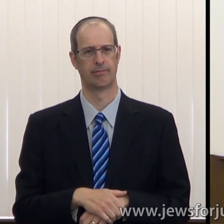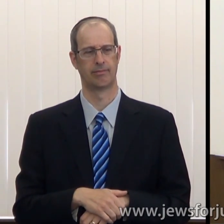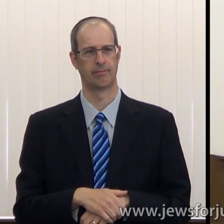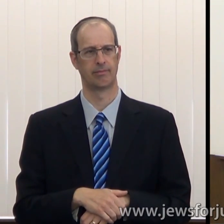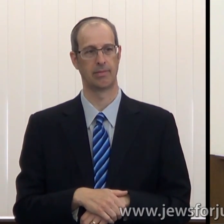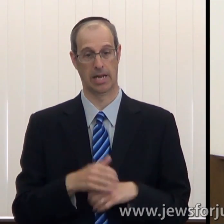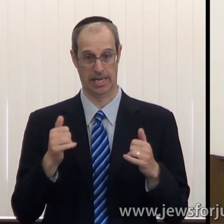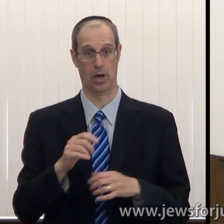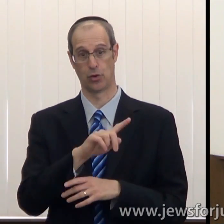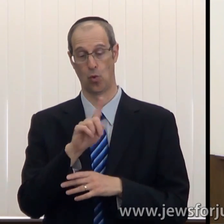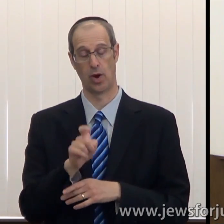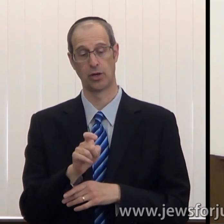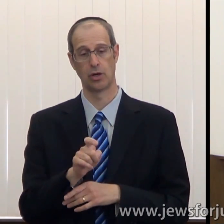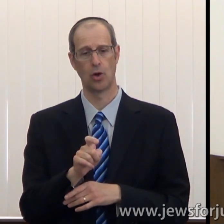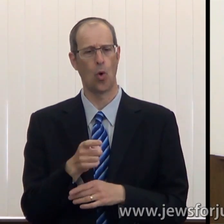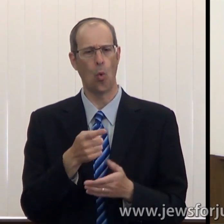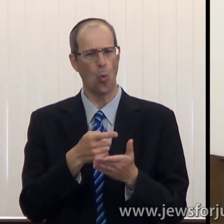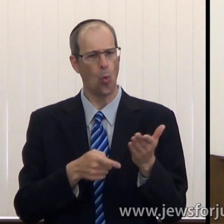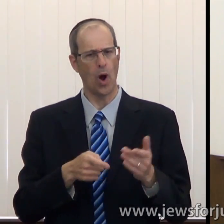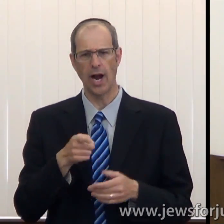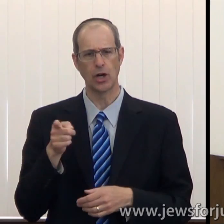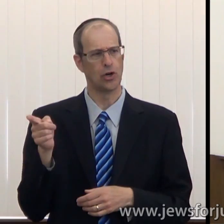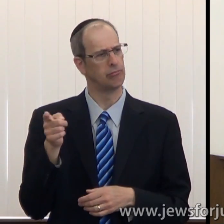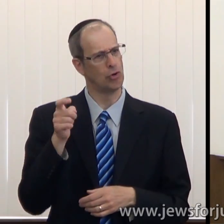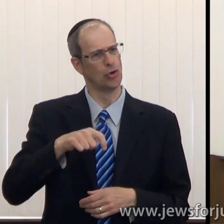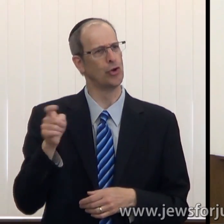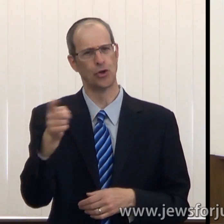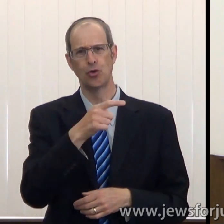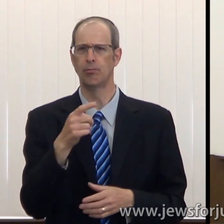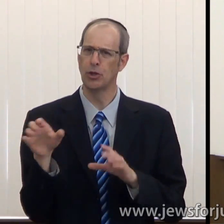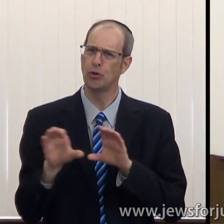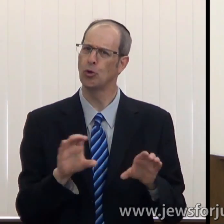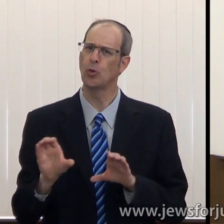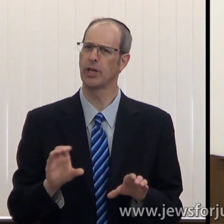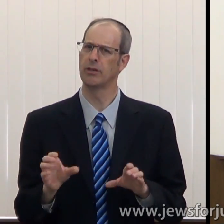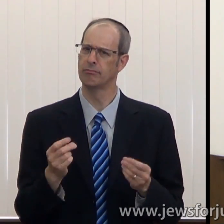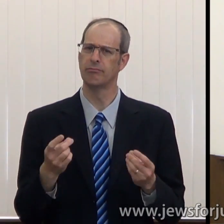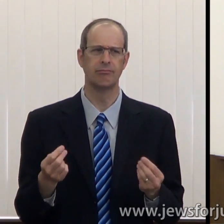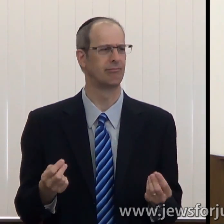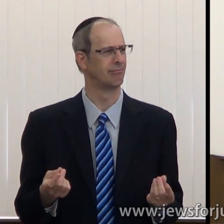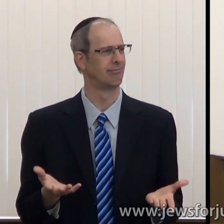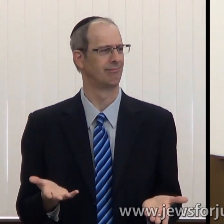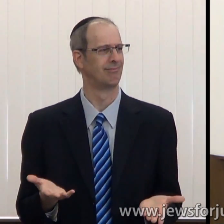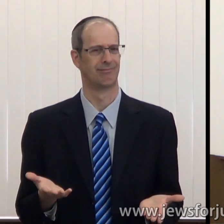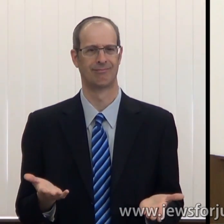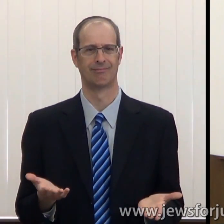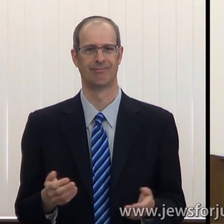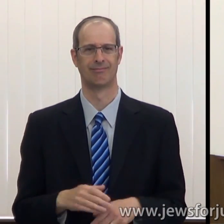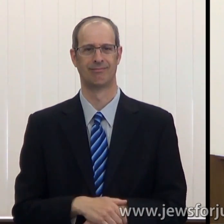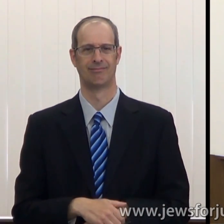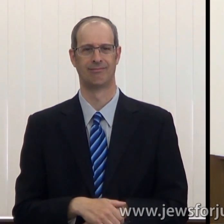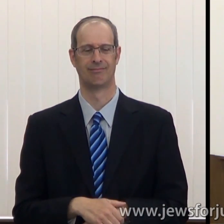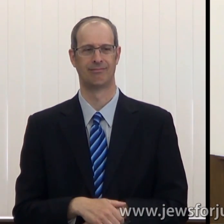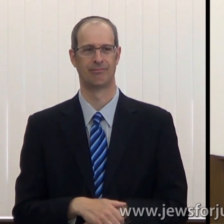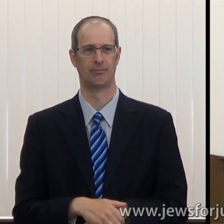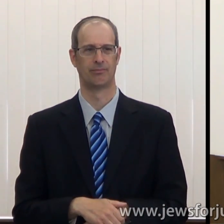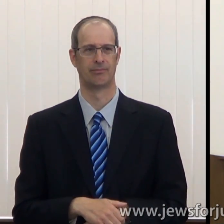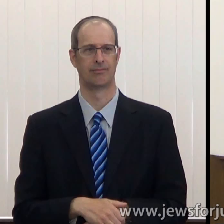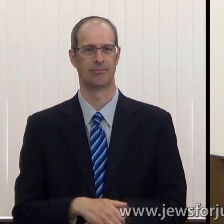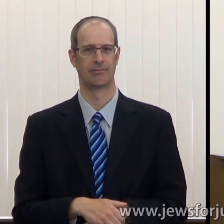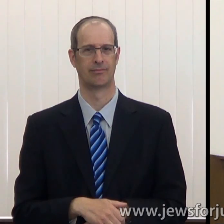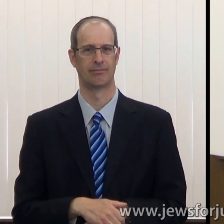So the question is, what should you be doing? What should we be doing?